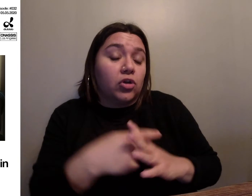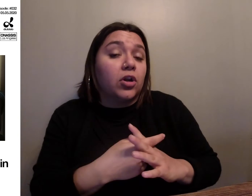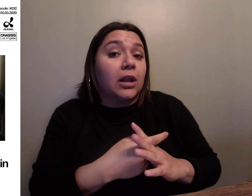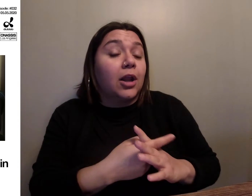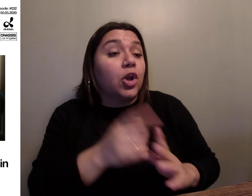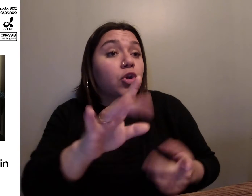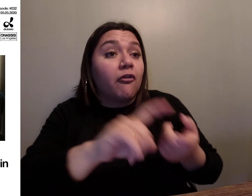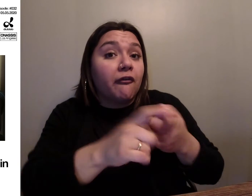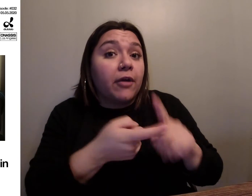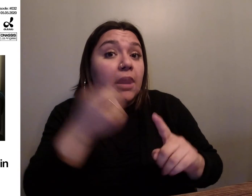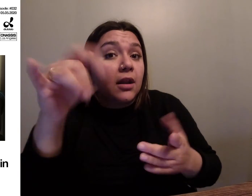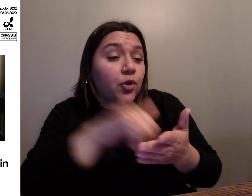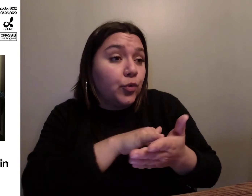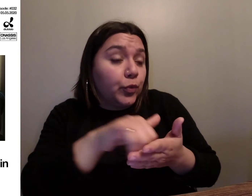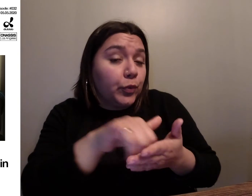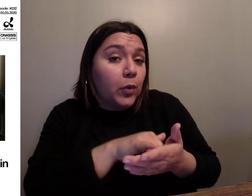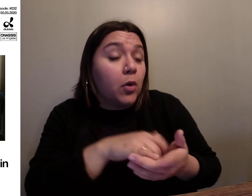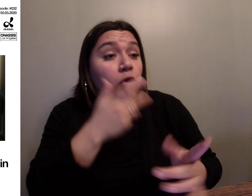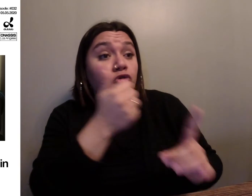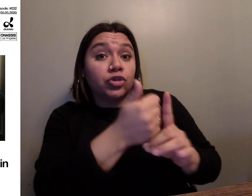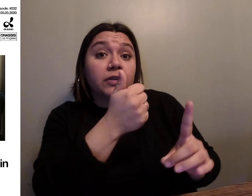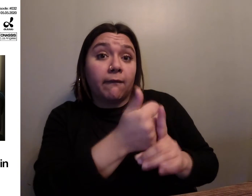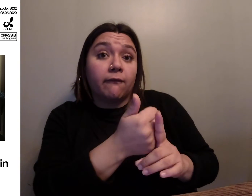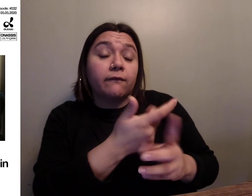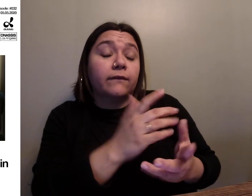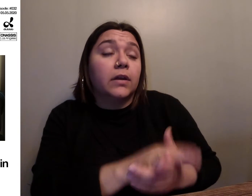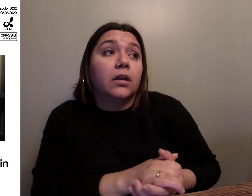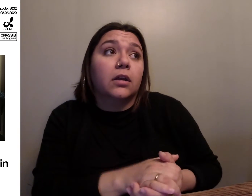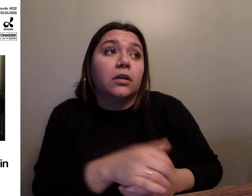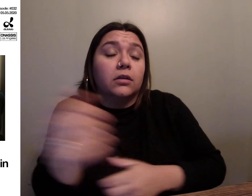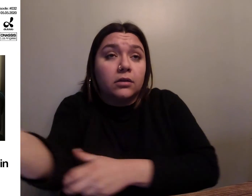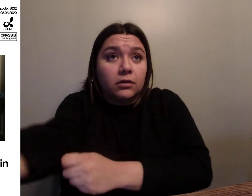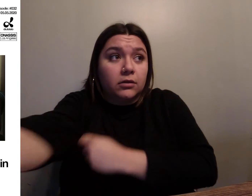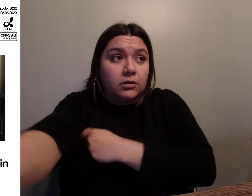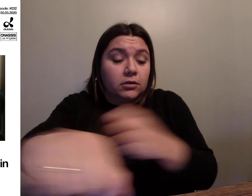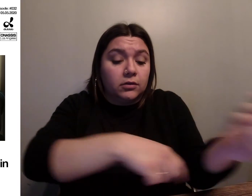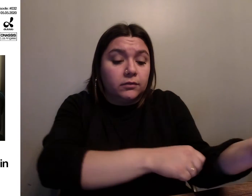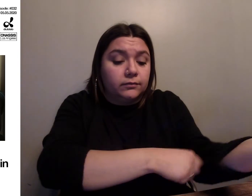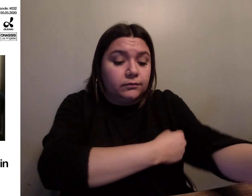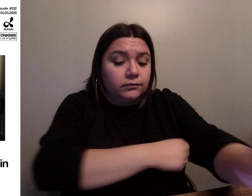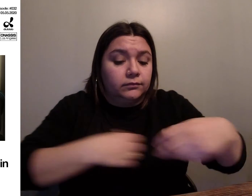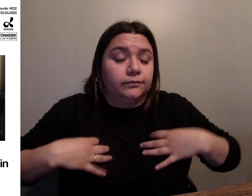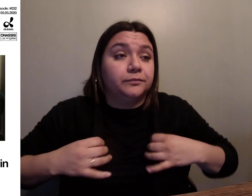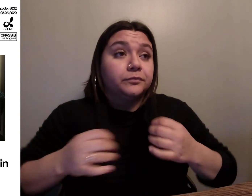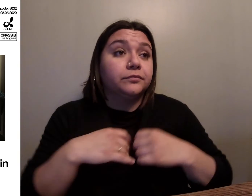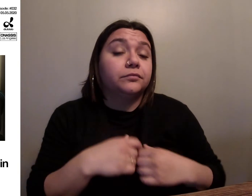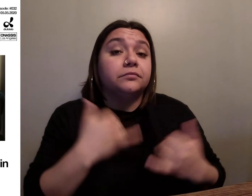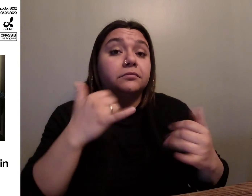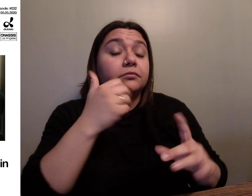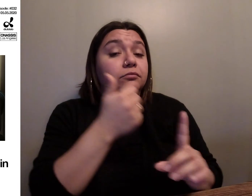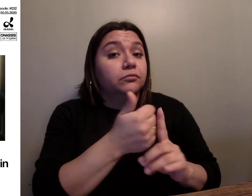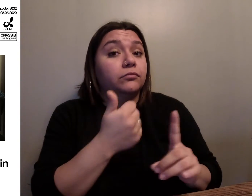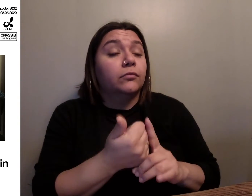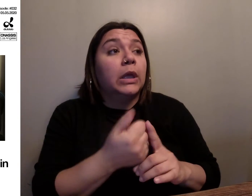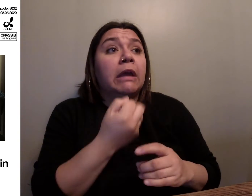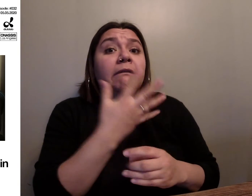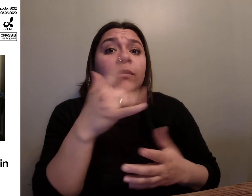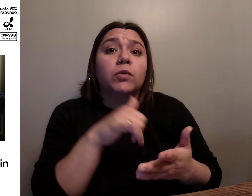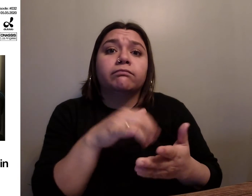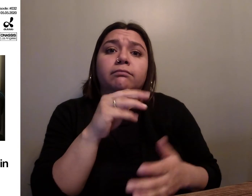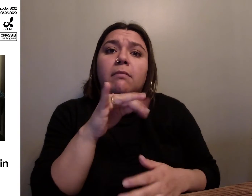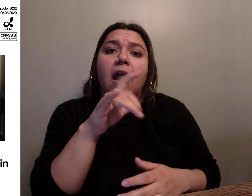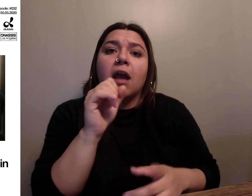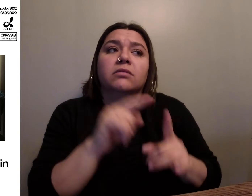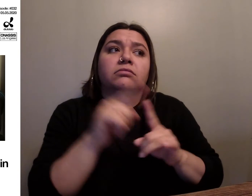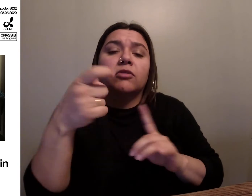quite a few miles away from San Francisco. You can see San Francisco. You can see things that one couldn't see before this